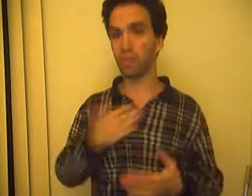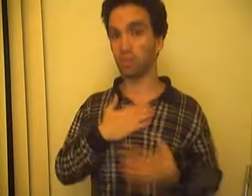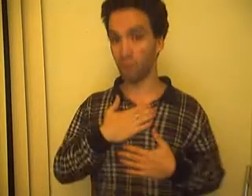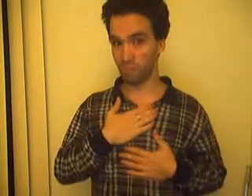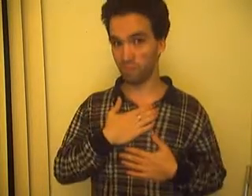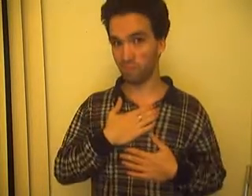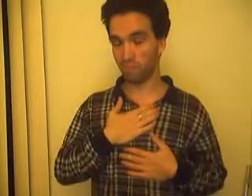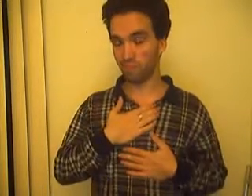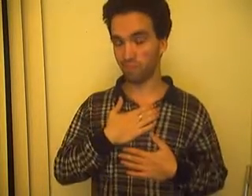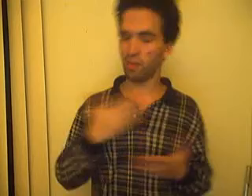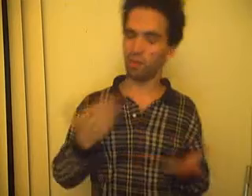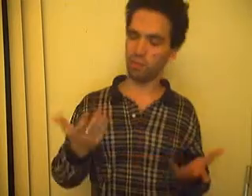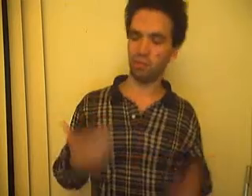mine.